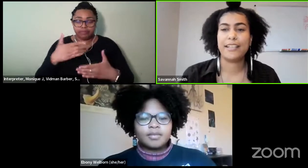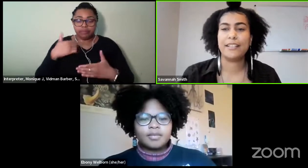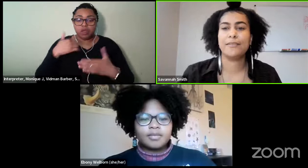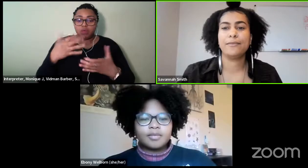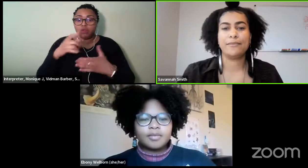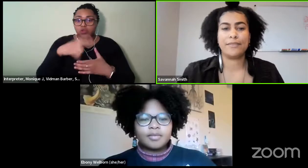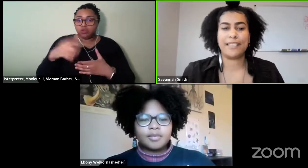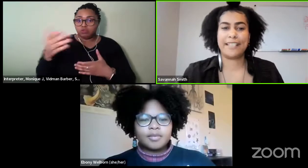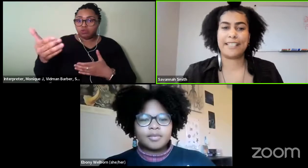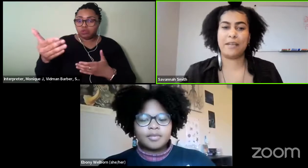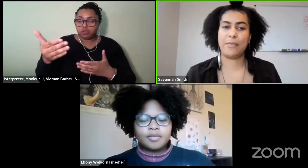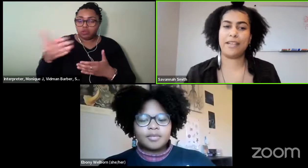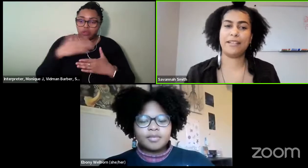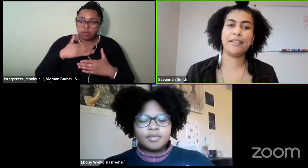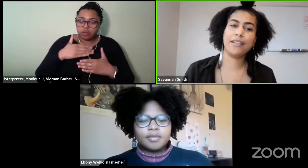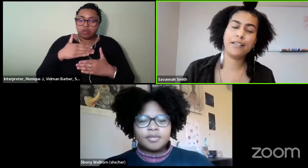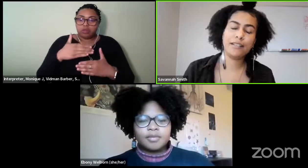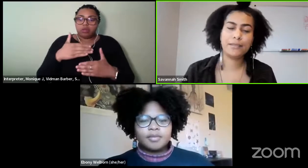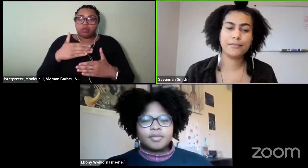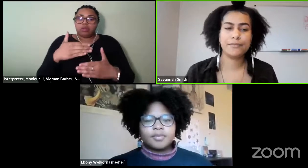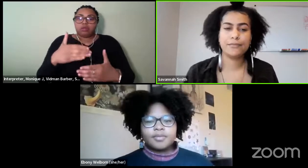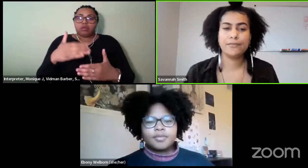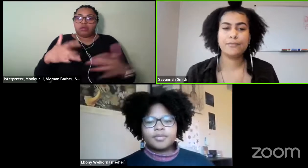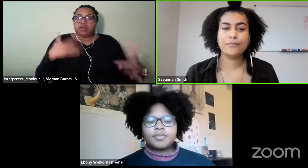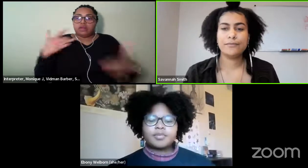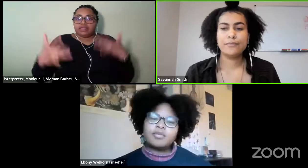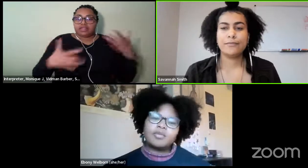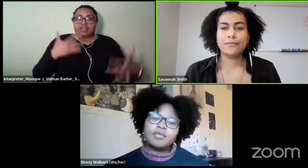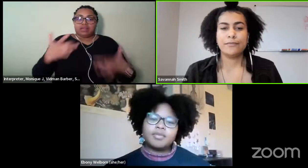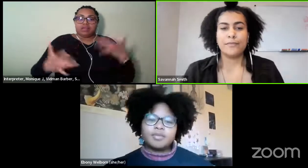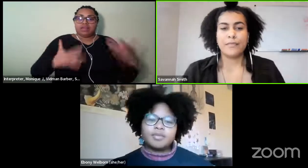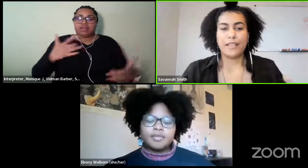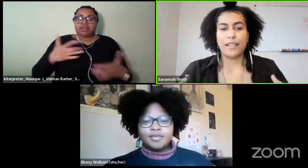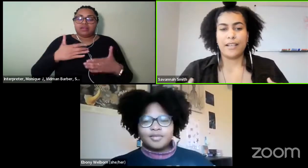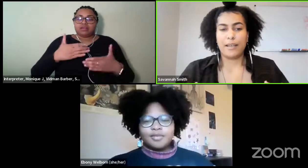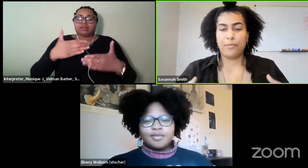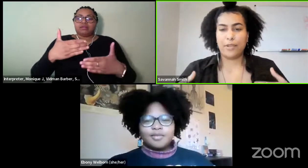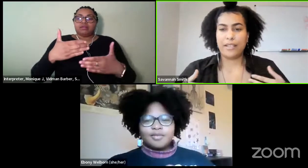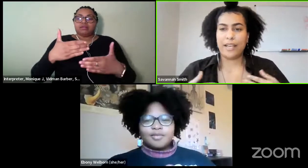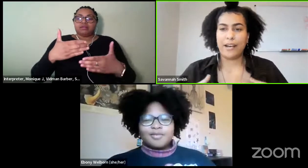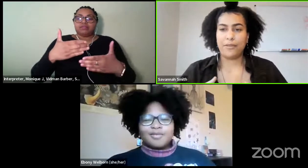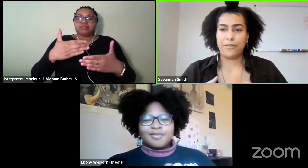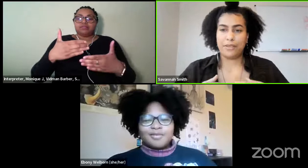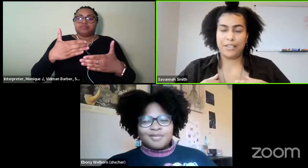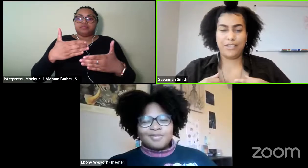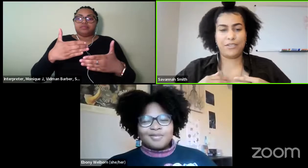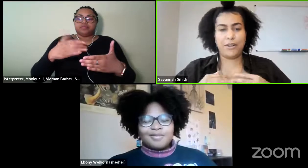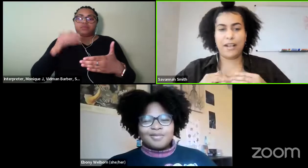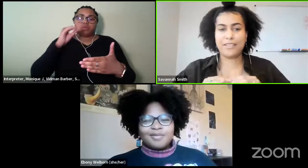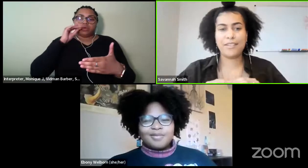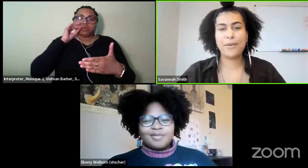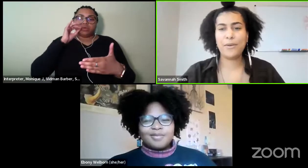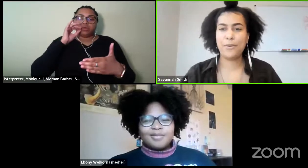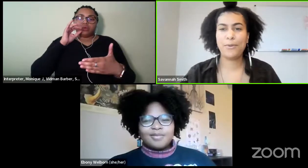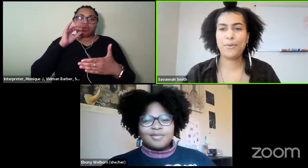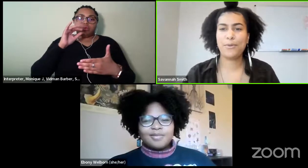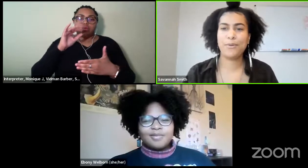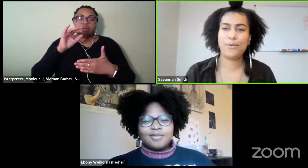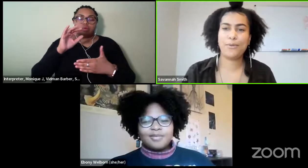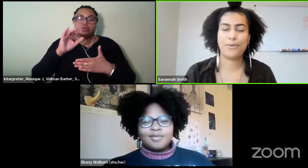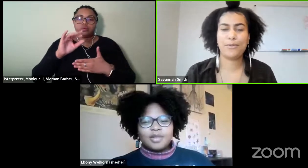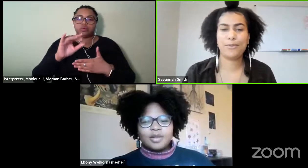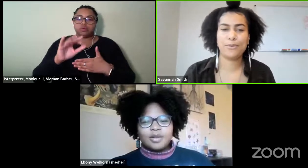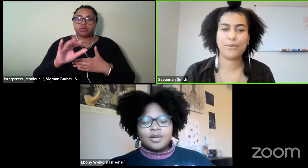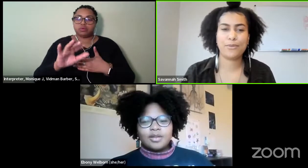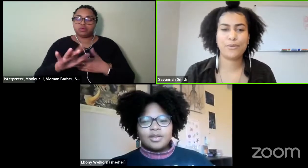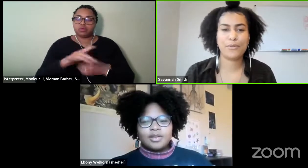breathe in excitement And breathe out stress.